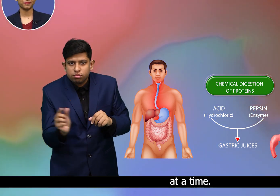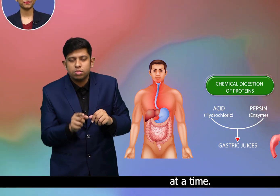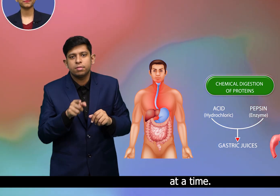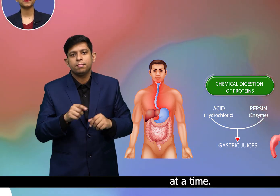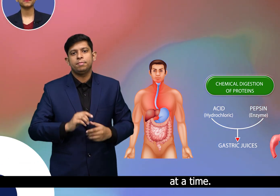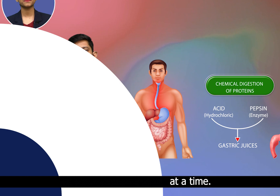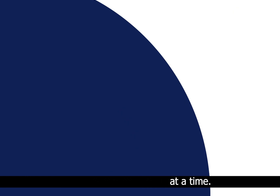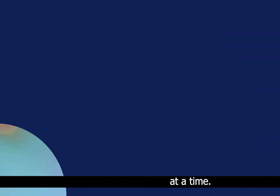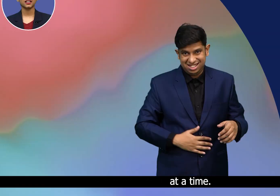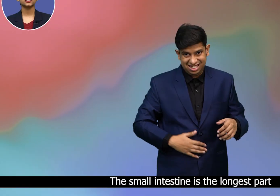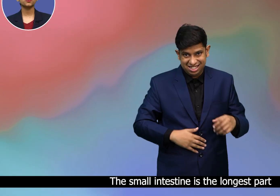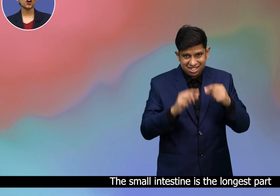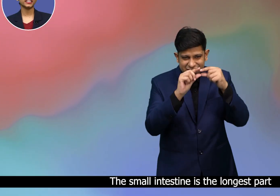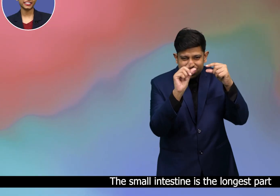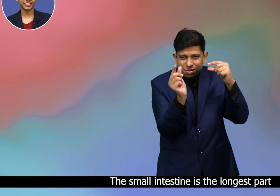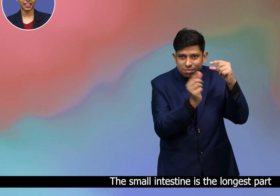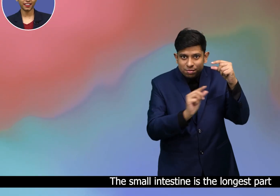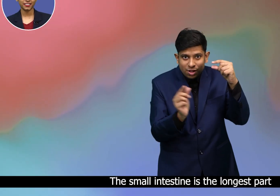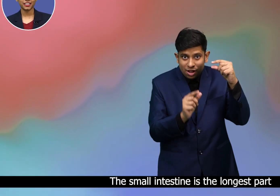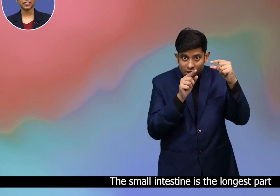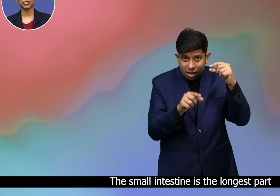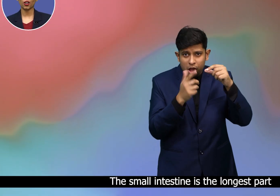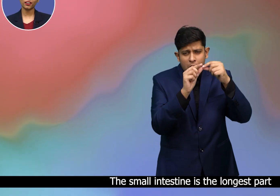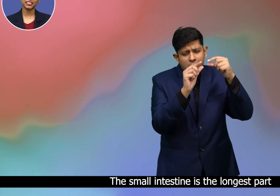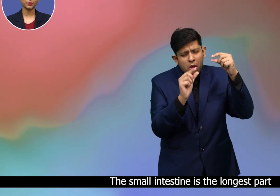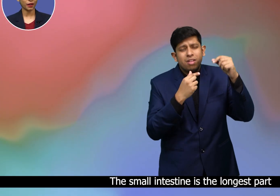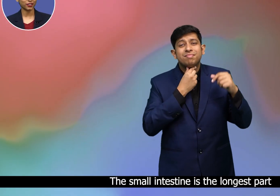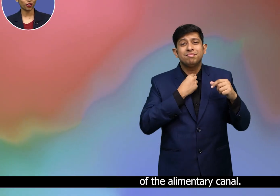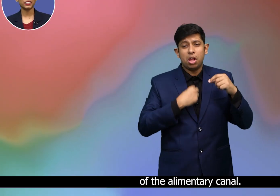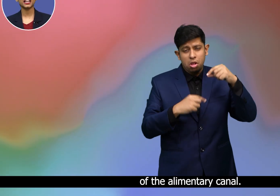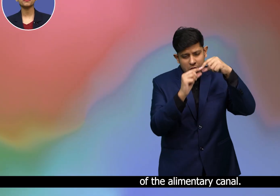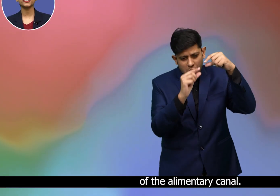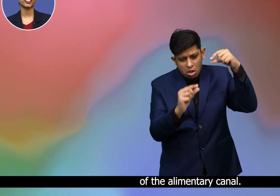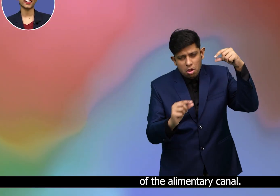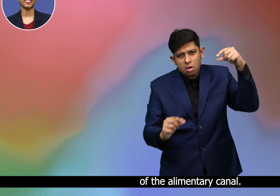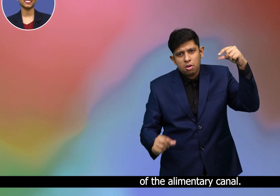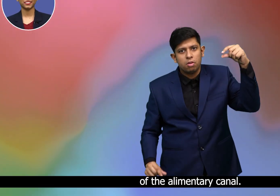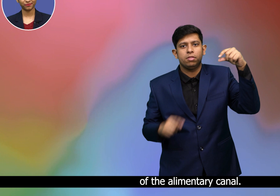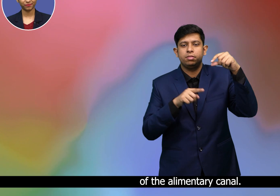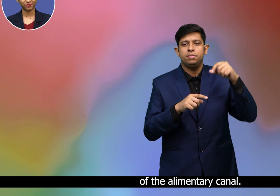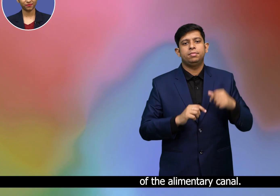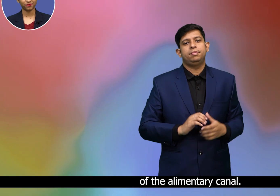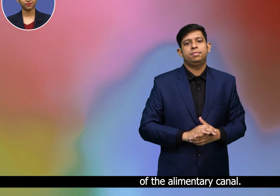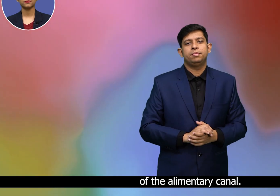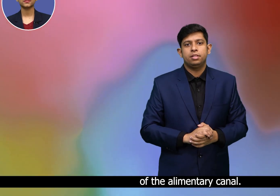time. The small intestine is the longest part of the alimentary canal.